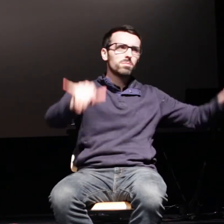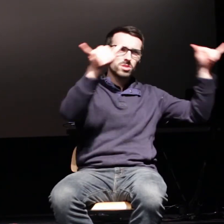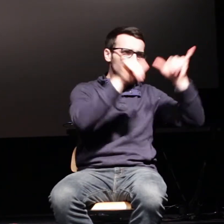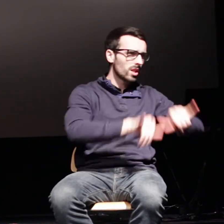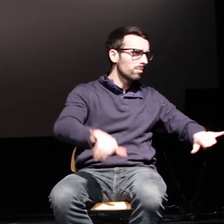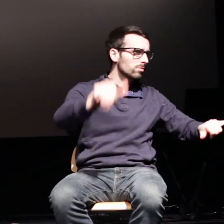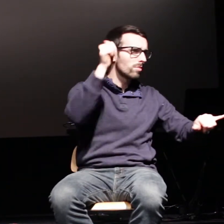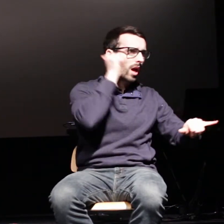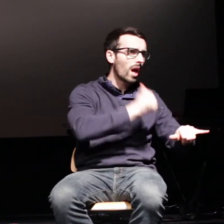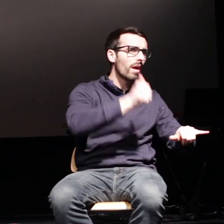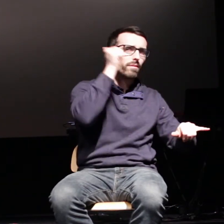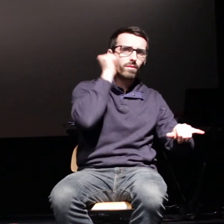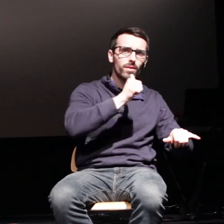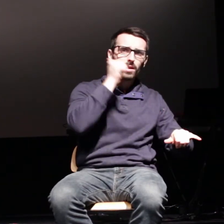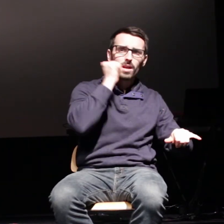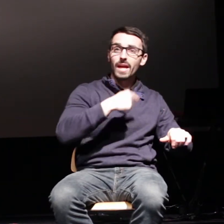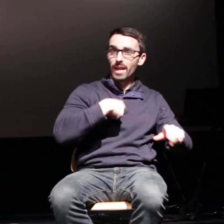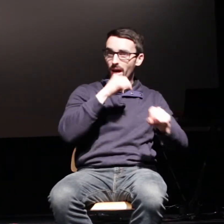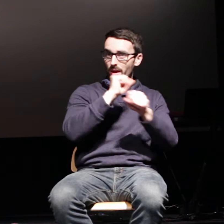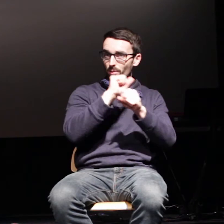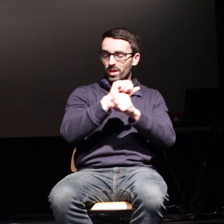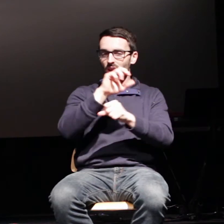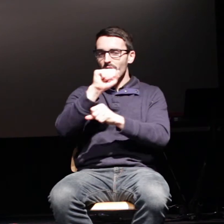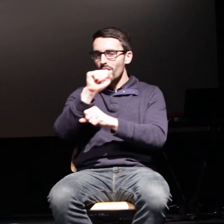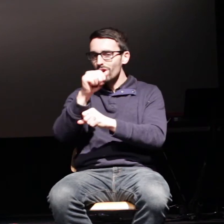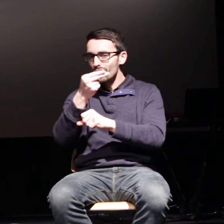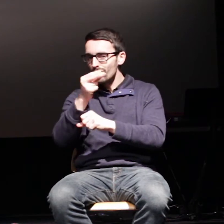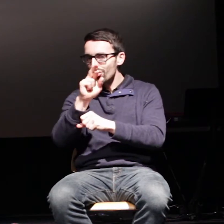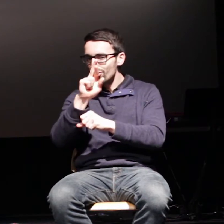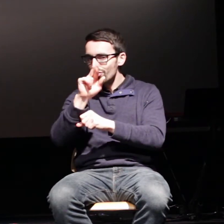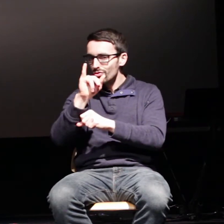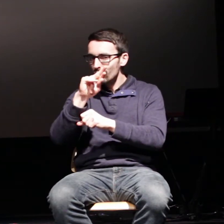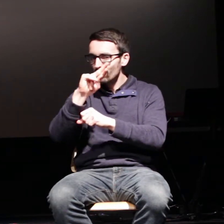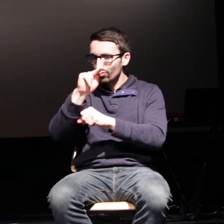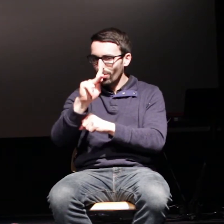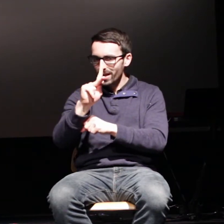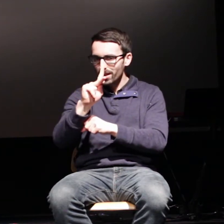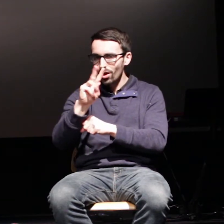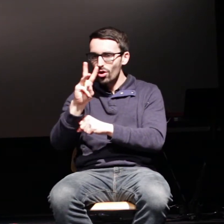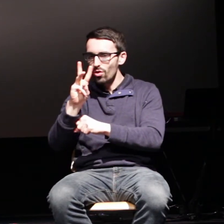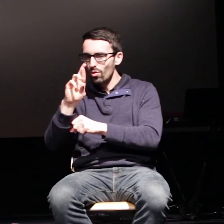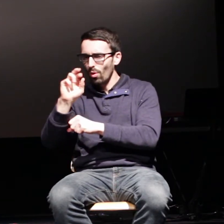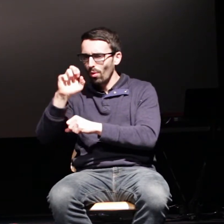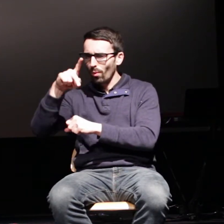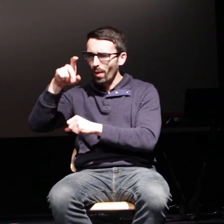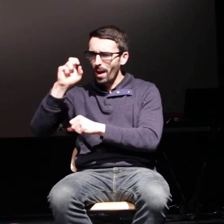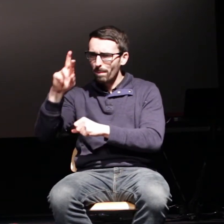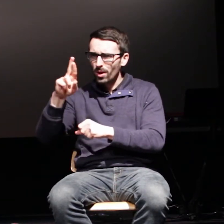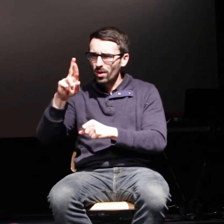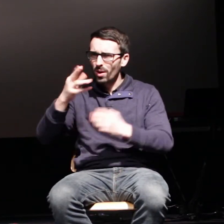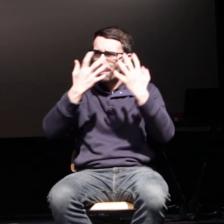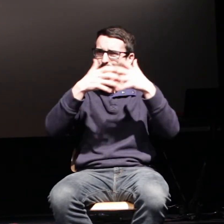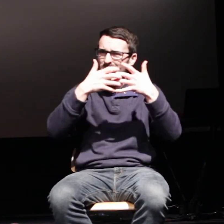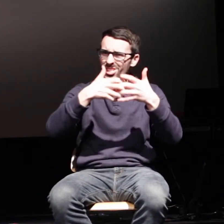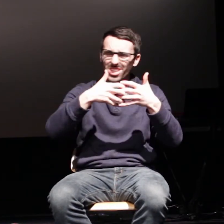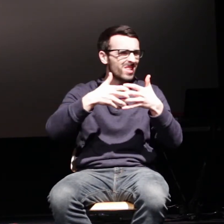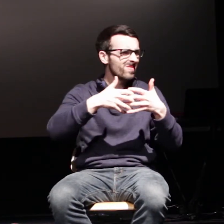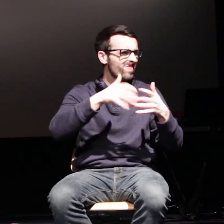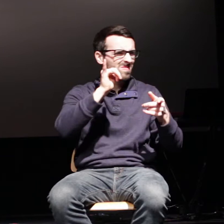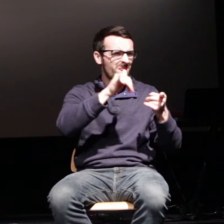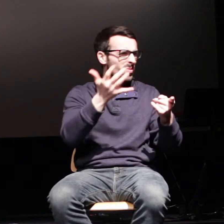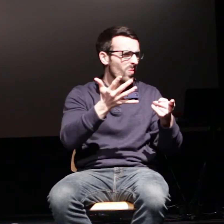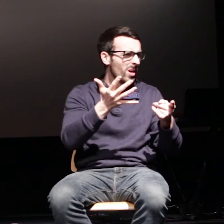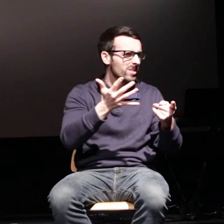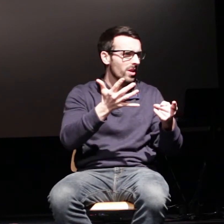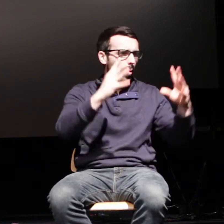factory is I worked the shrink wrapper, the industrial shrink wrapper. Anybody? Shrink wrapper? Have you ever done this? Okay, a couple of you.